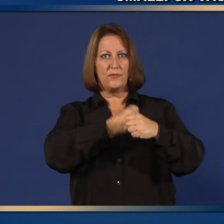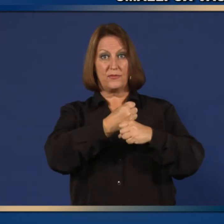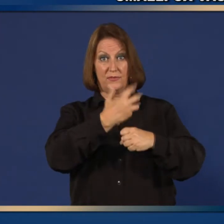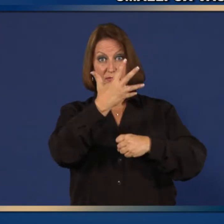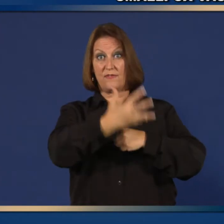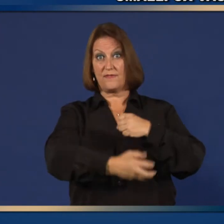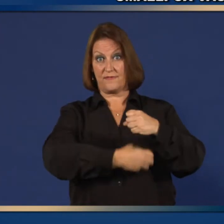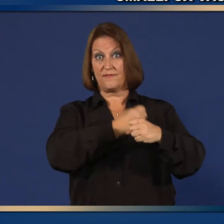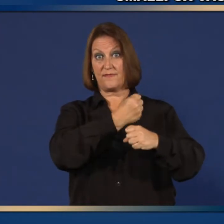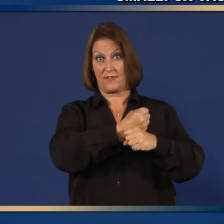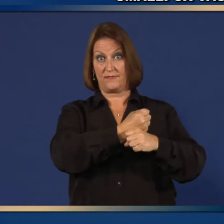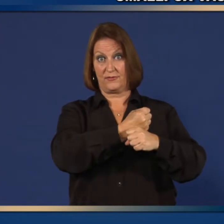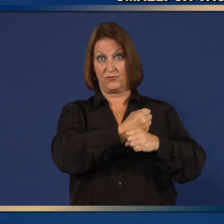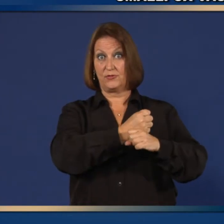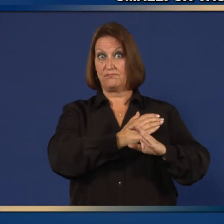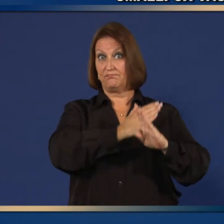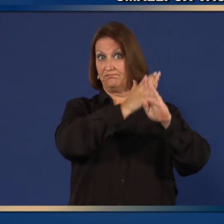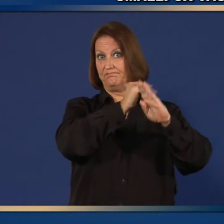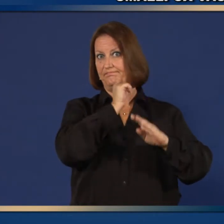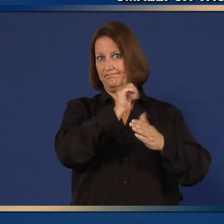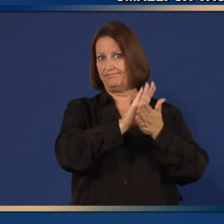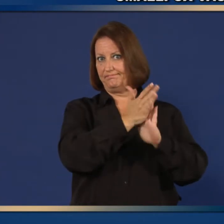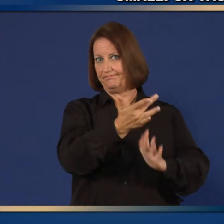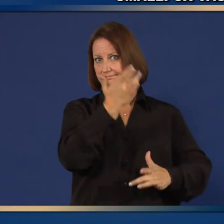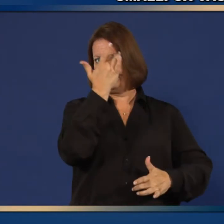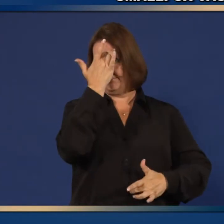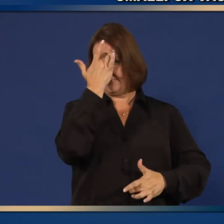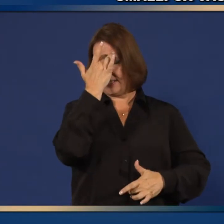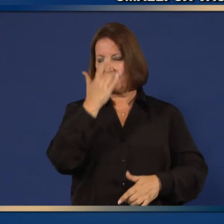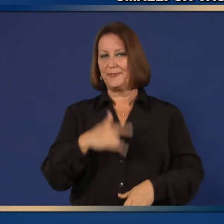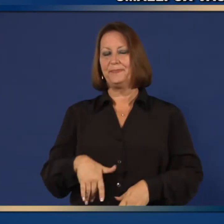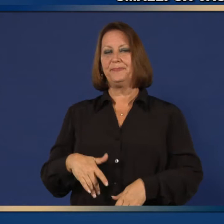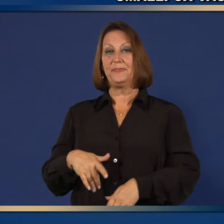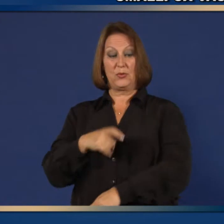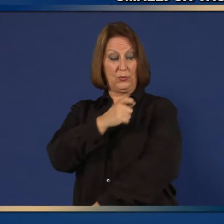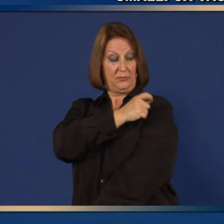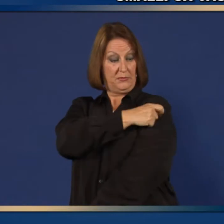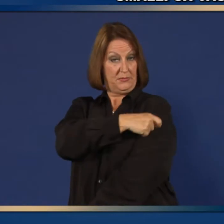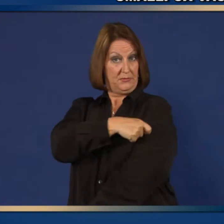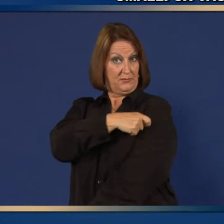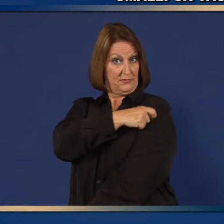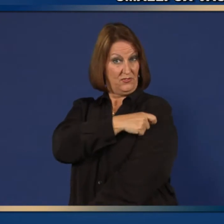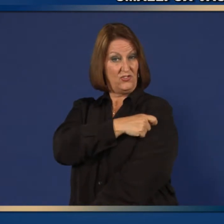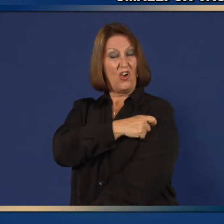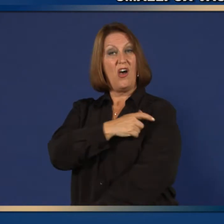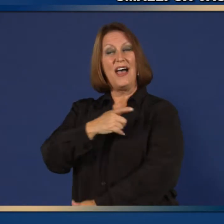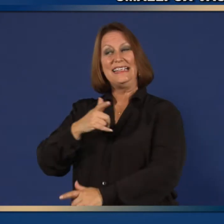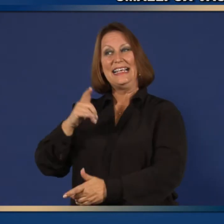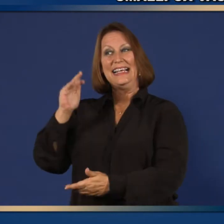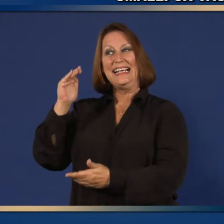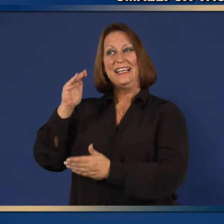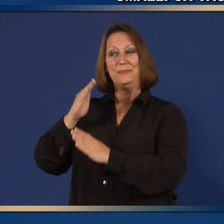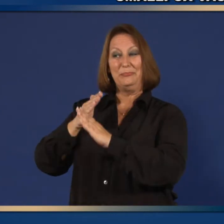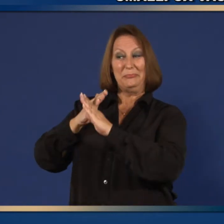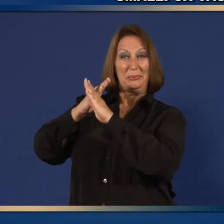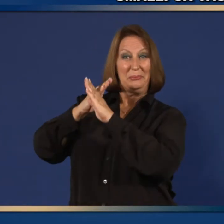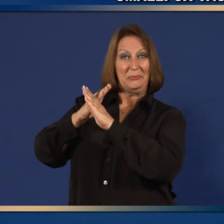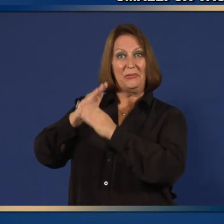Protection from severe illness and death can last 10 years or more.